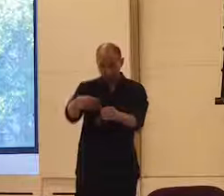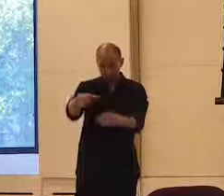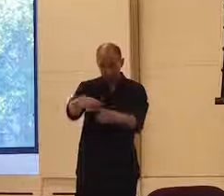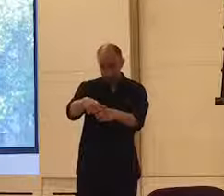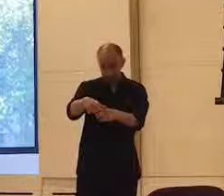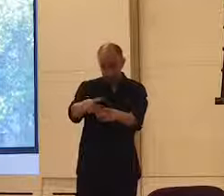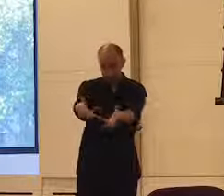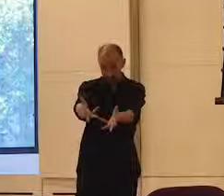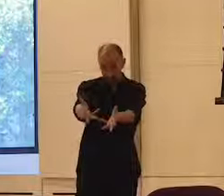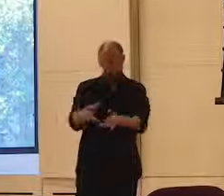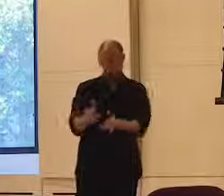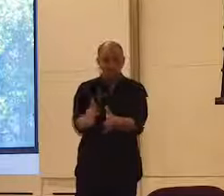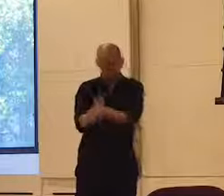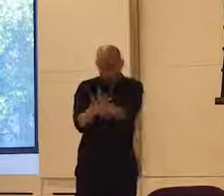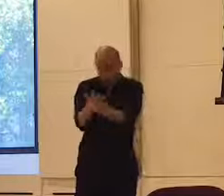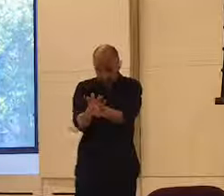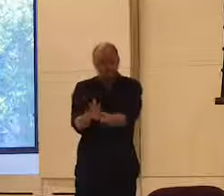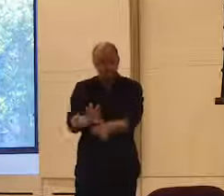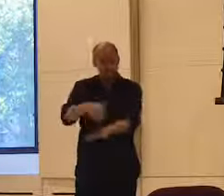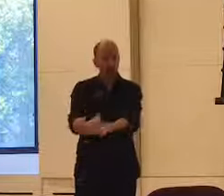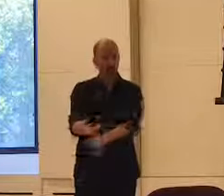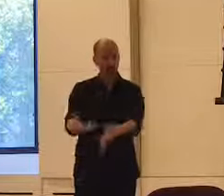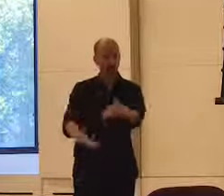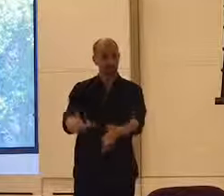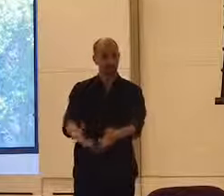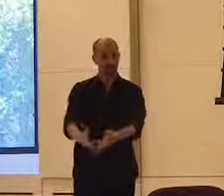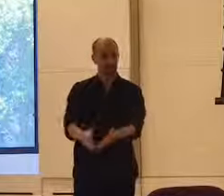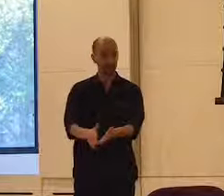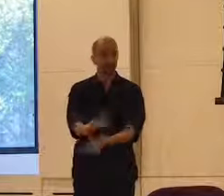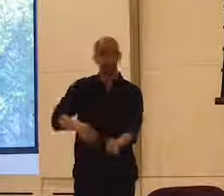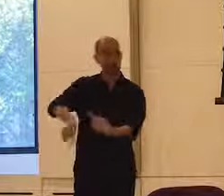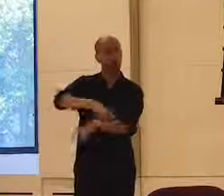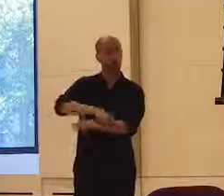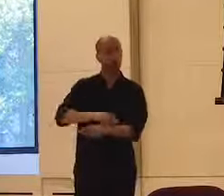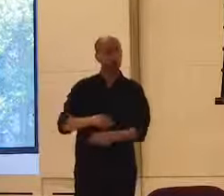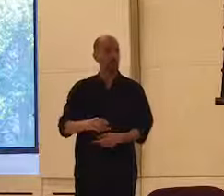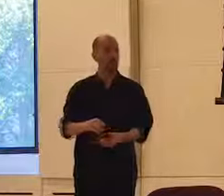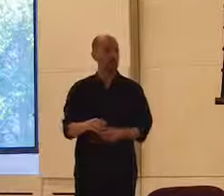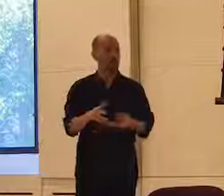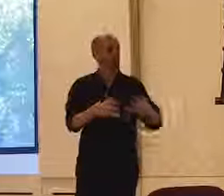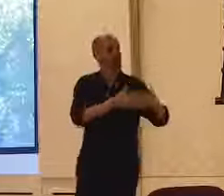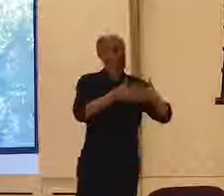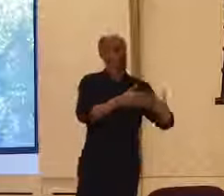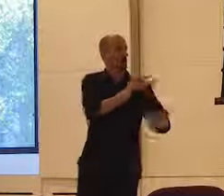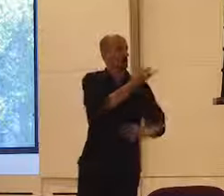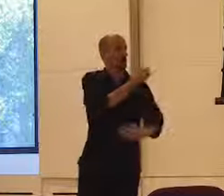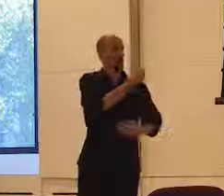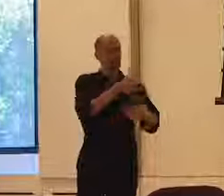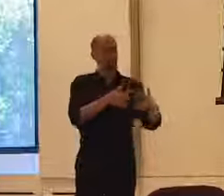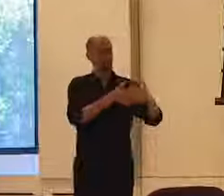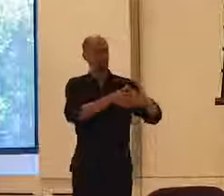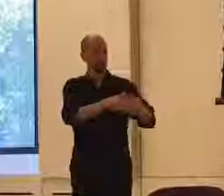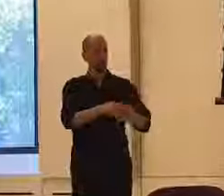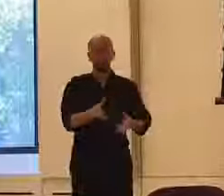teach them ABC, sign language. Just teach them basic sign language for all children. America have